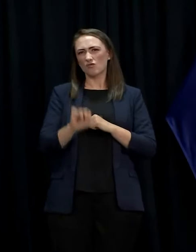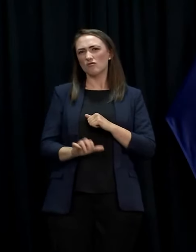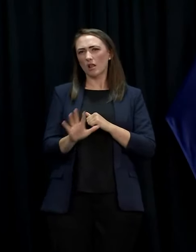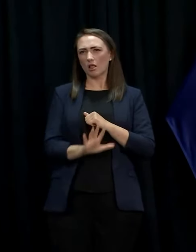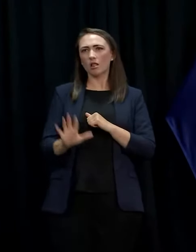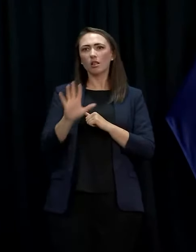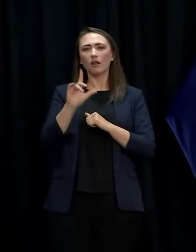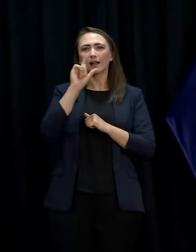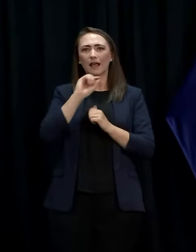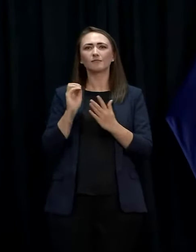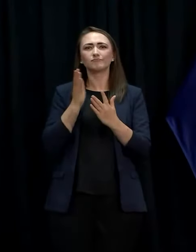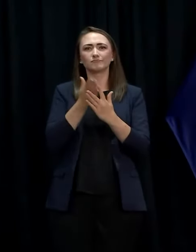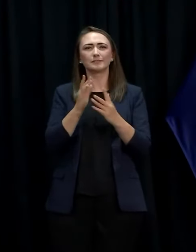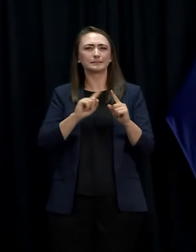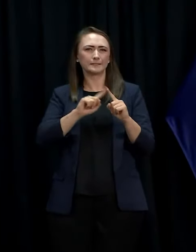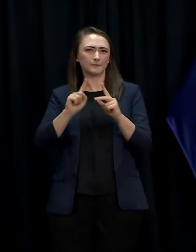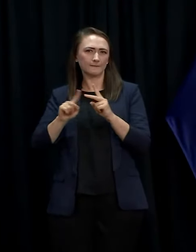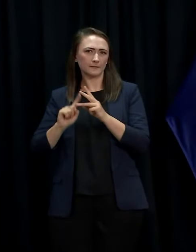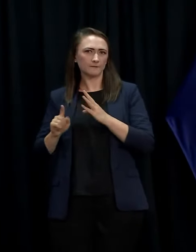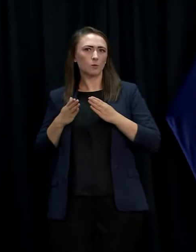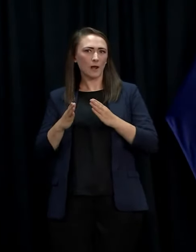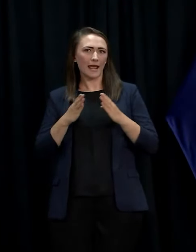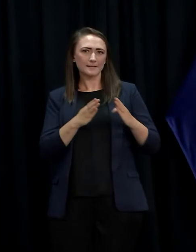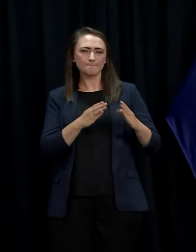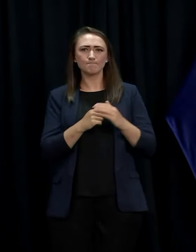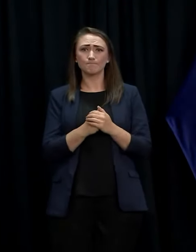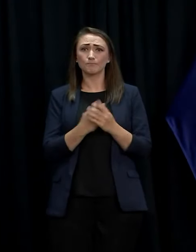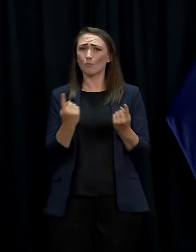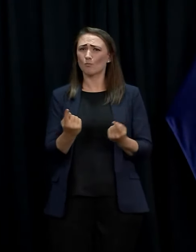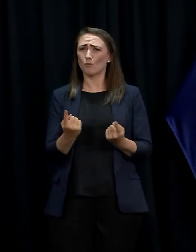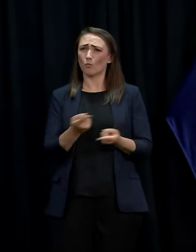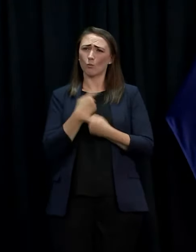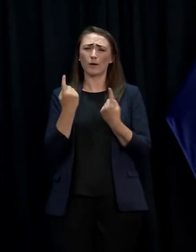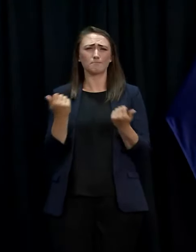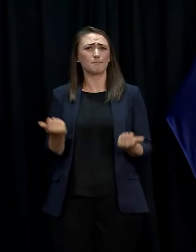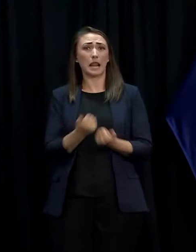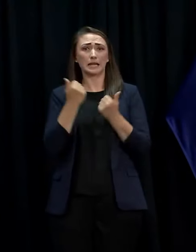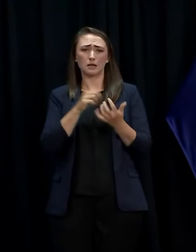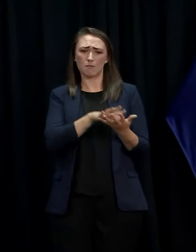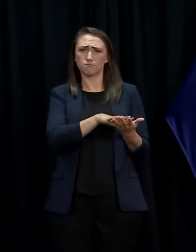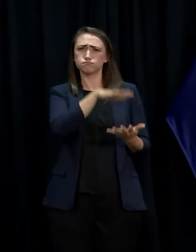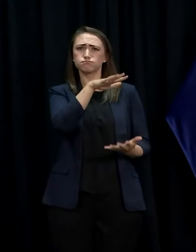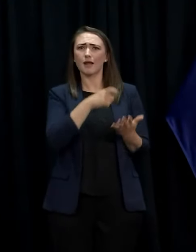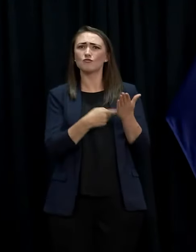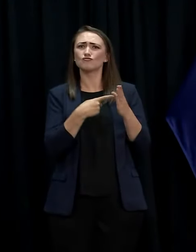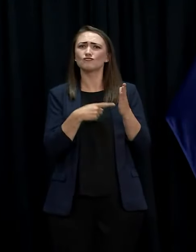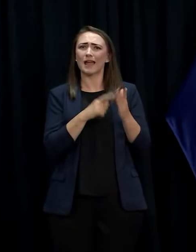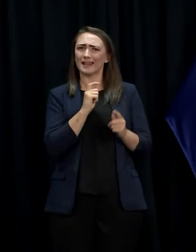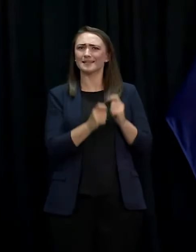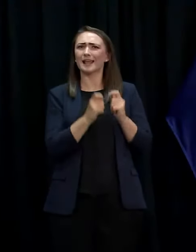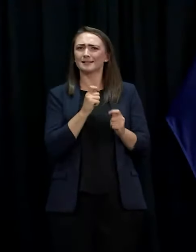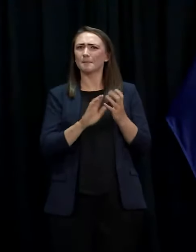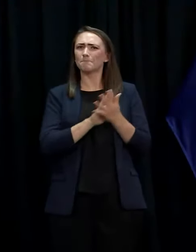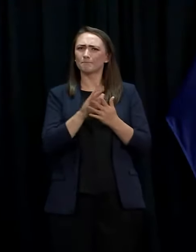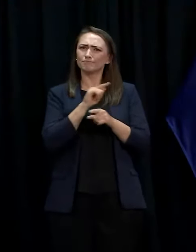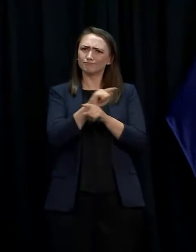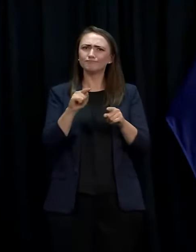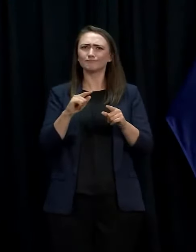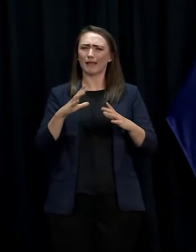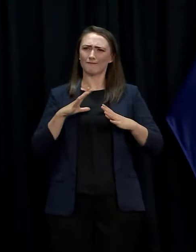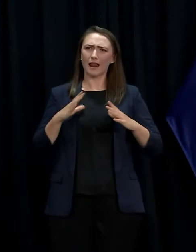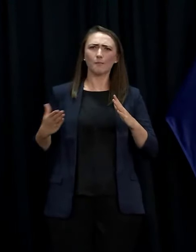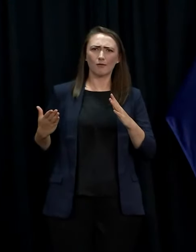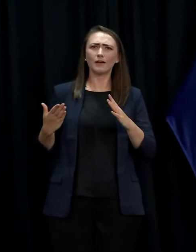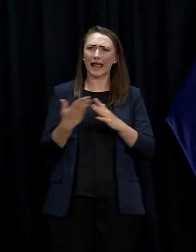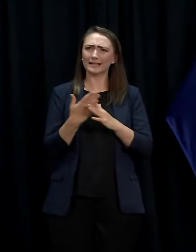access for testing, and we have plenty of supply. It's easily accessible for most New Zealanders. So I want to thank all the DHBs, Māori